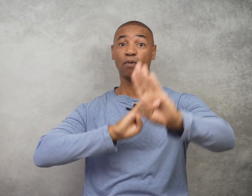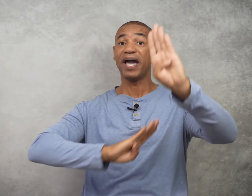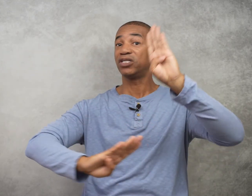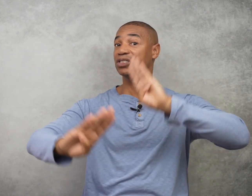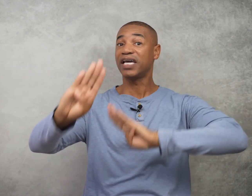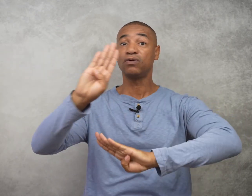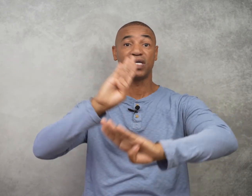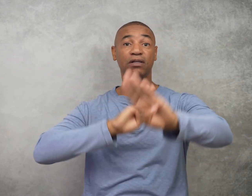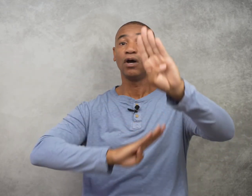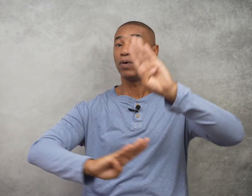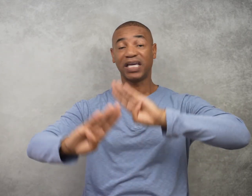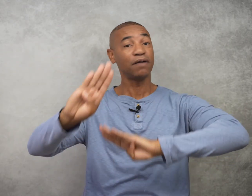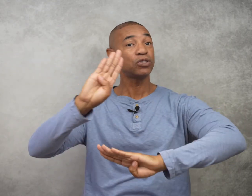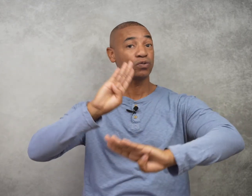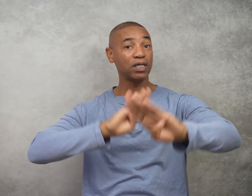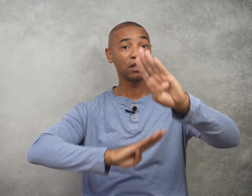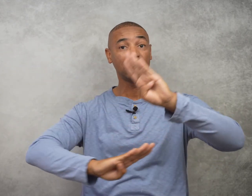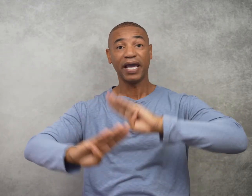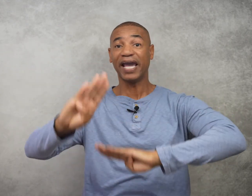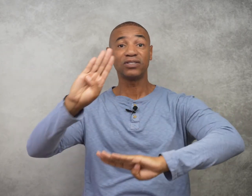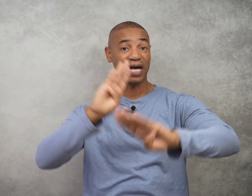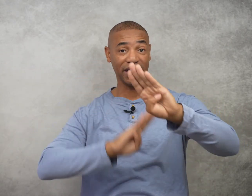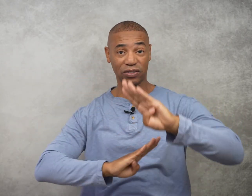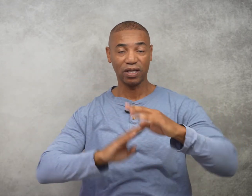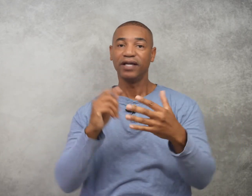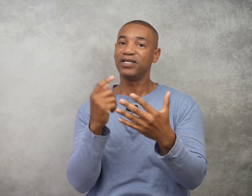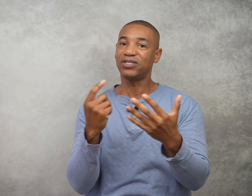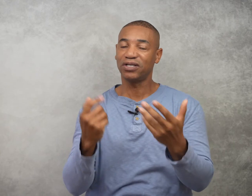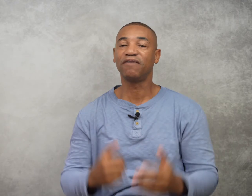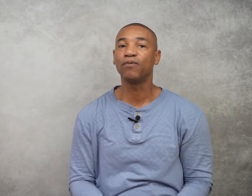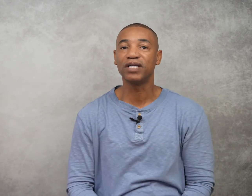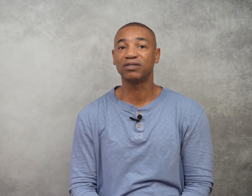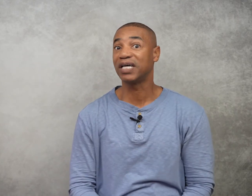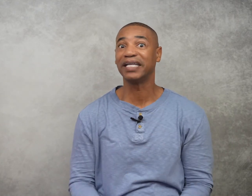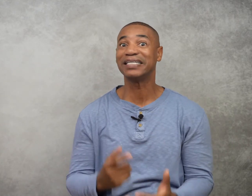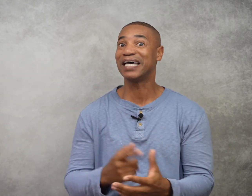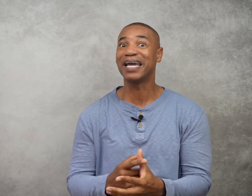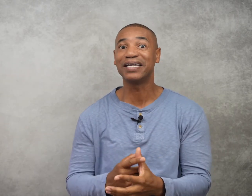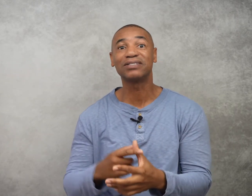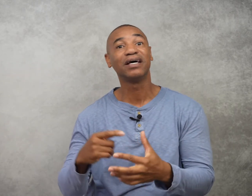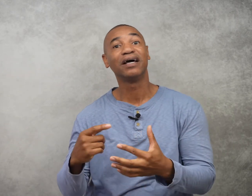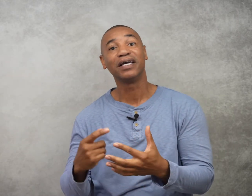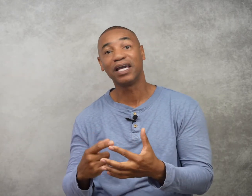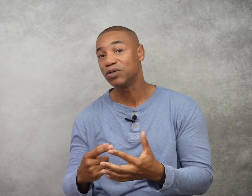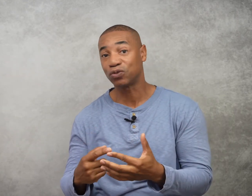back just like you did with chemistry and science. These are the different ways of signing science, chemistry,